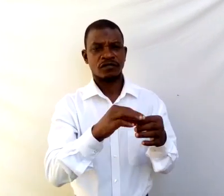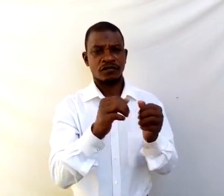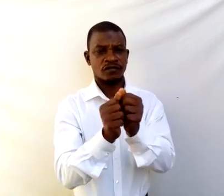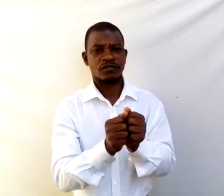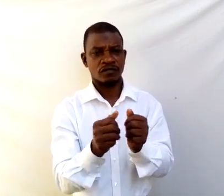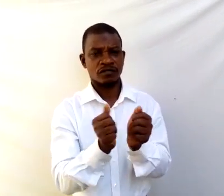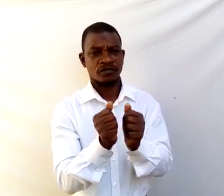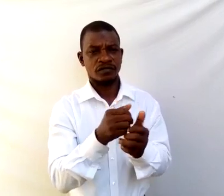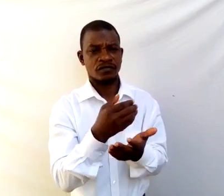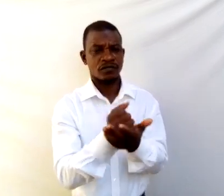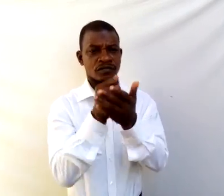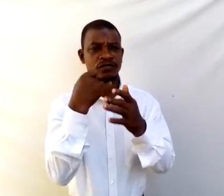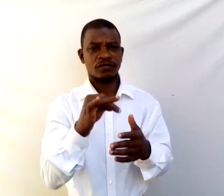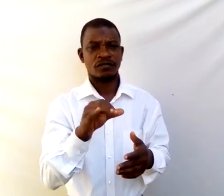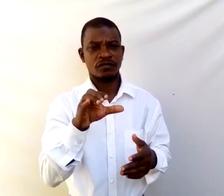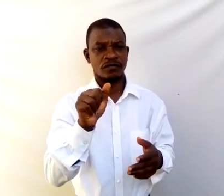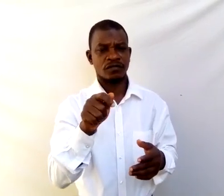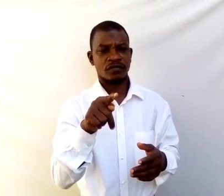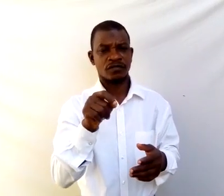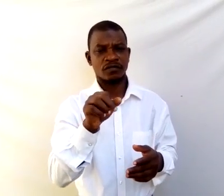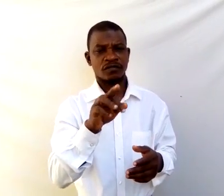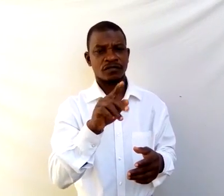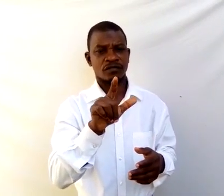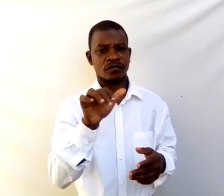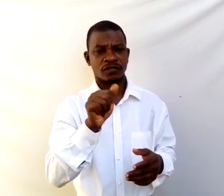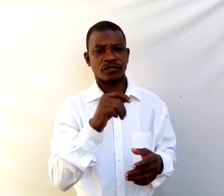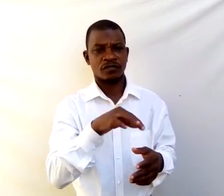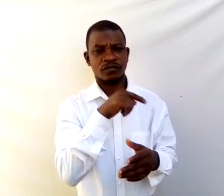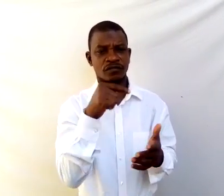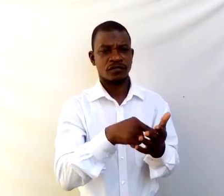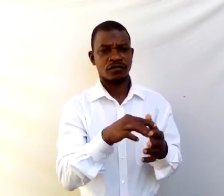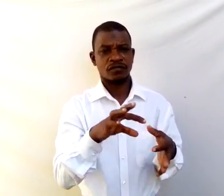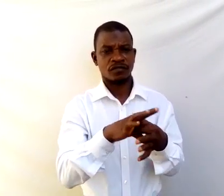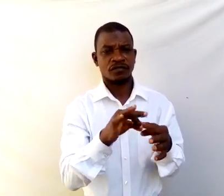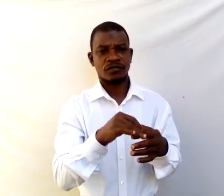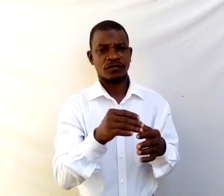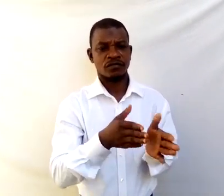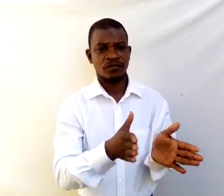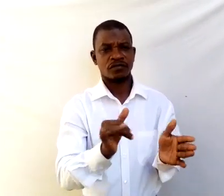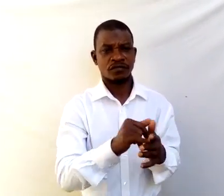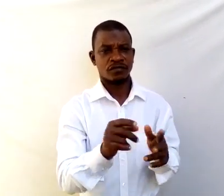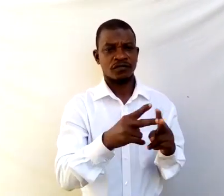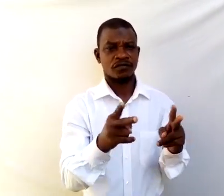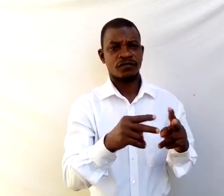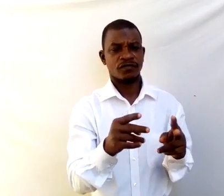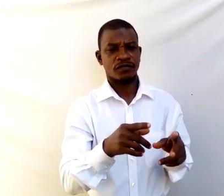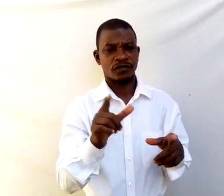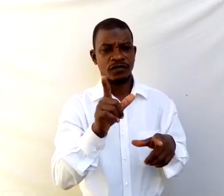the help of cartilages. These joints allow very limited movement.